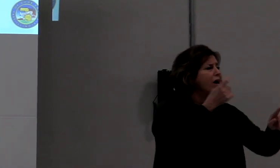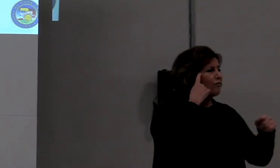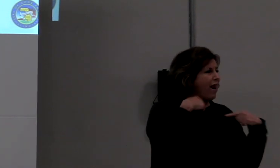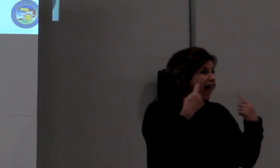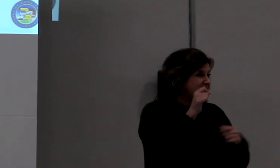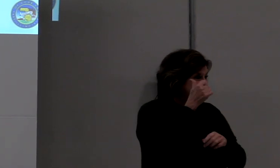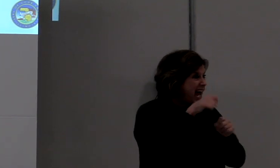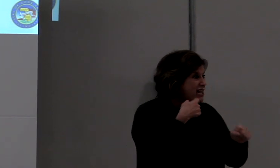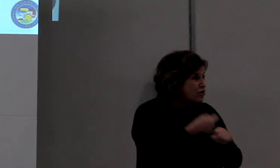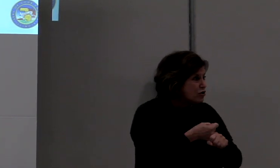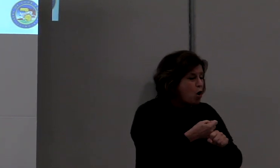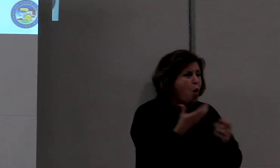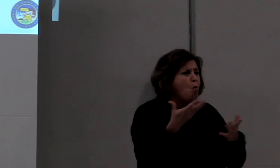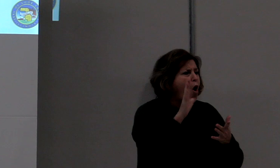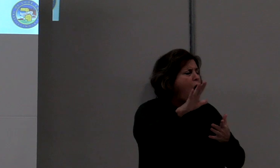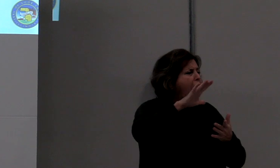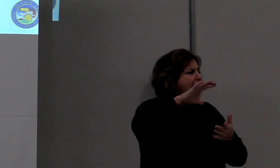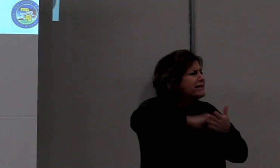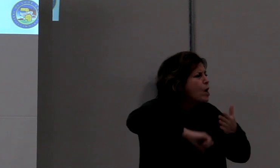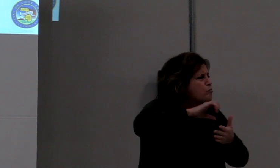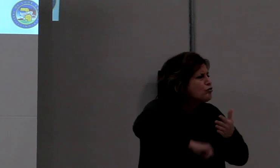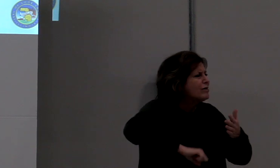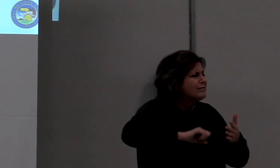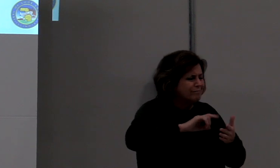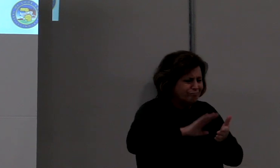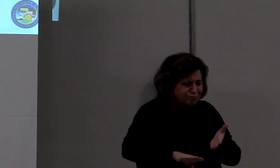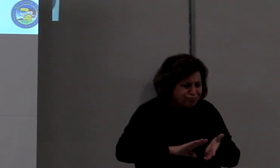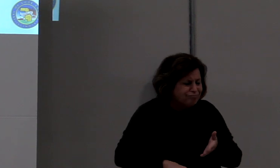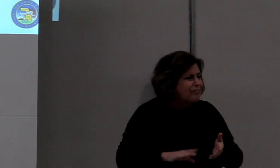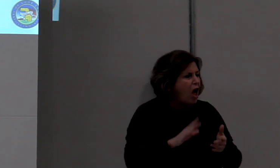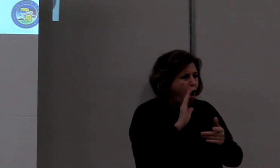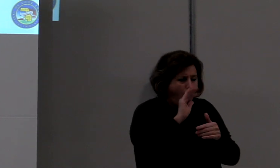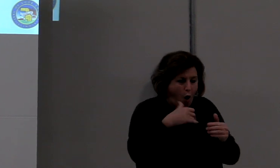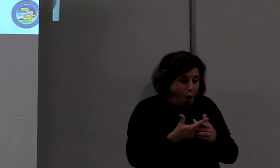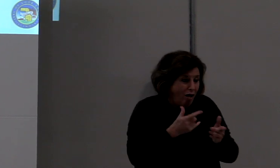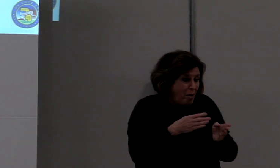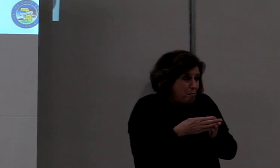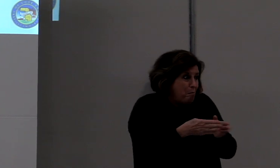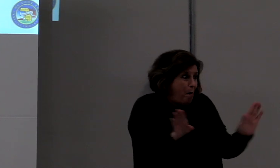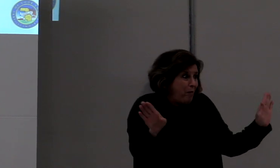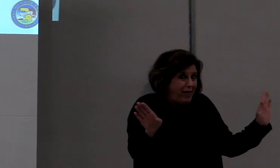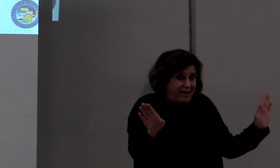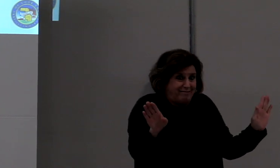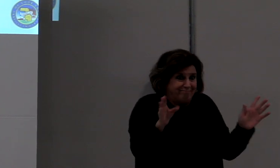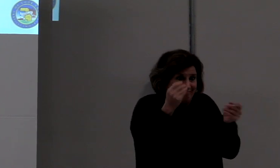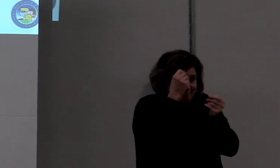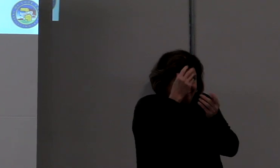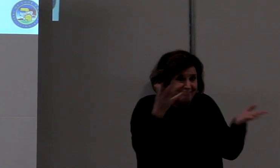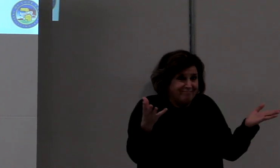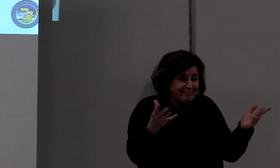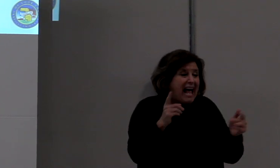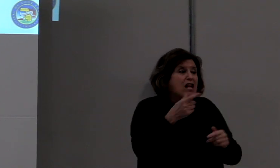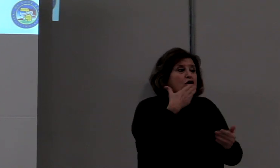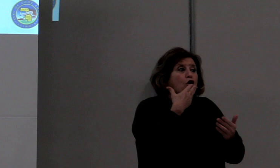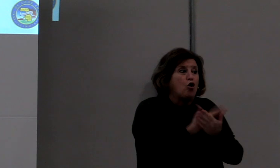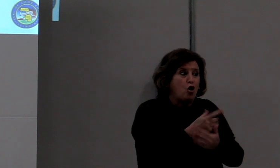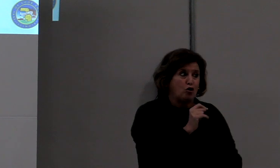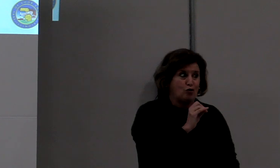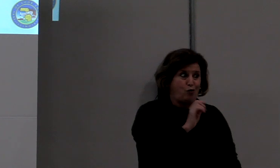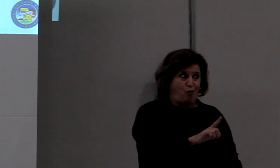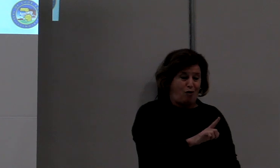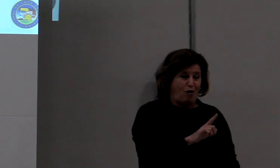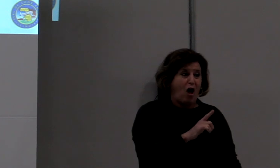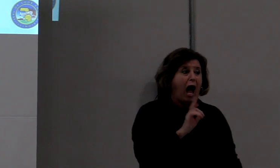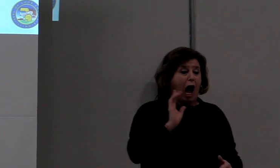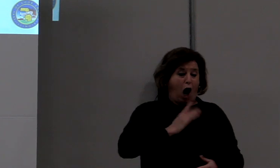years. We can see what the exemptions they claim, everything. I mean, that's all public information. So Cook County Viewer is a good tool that our analysts